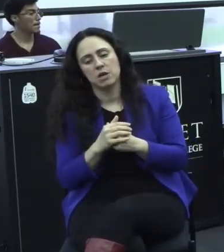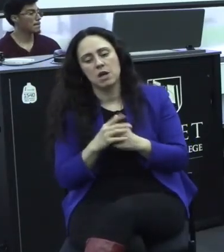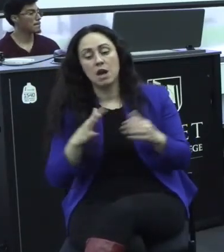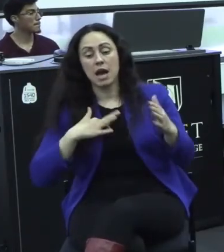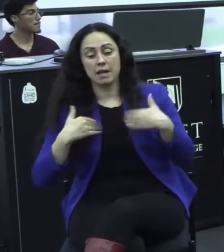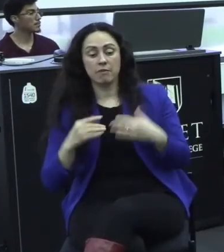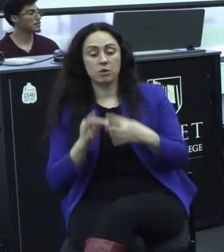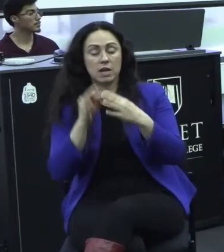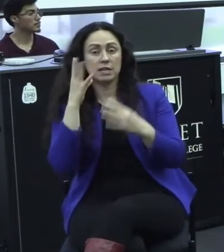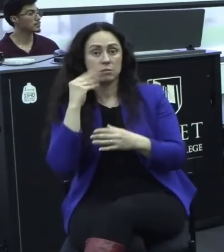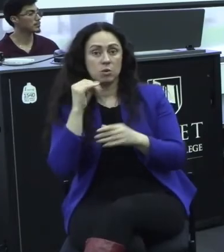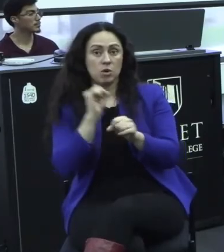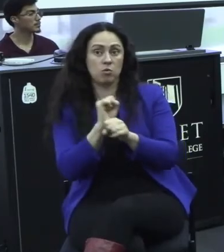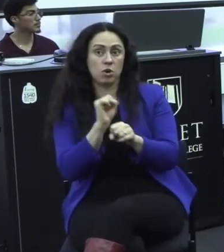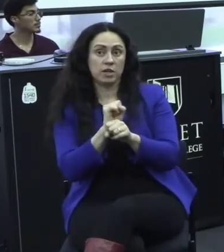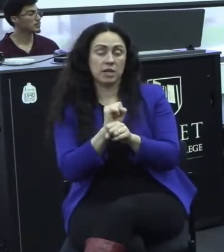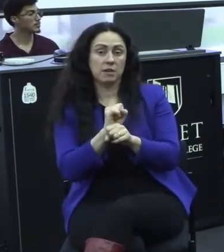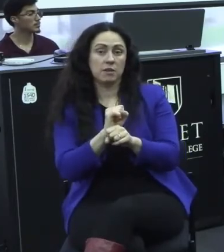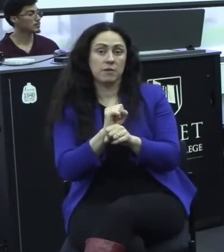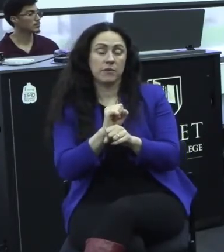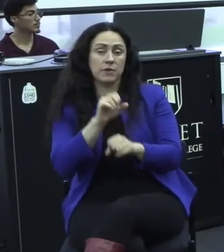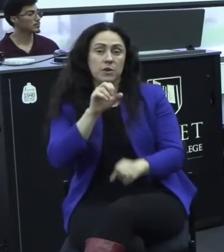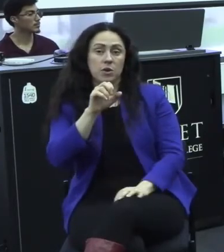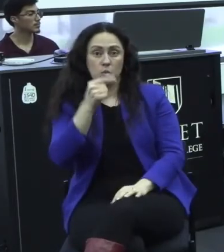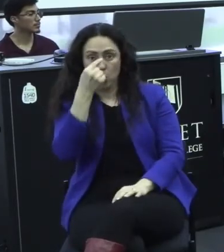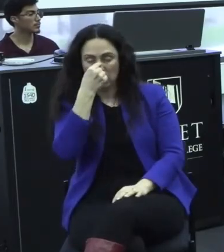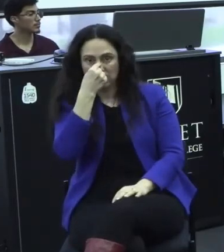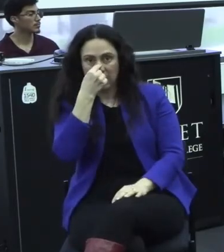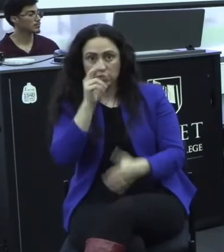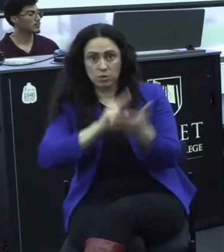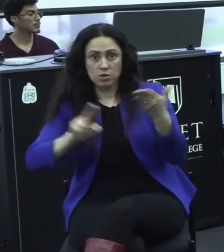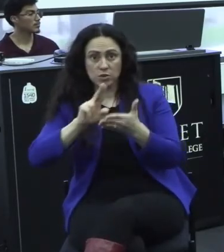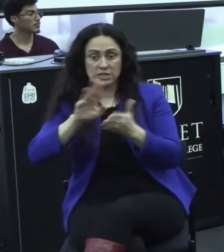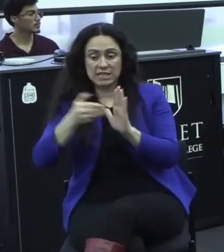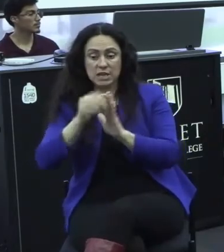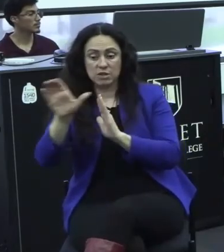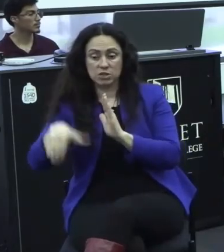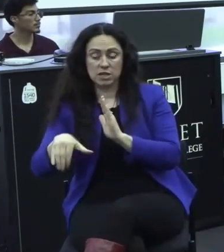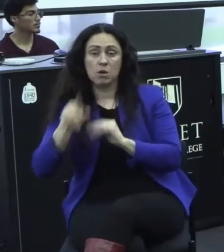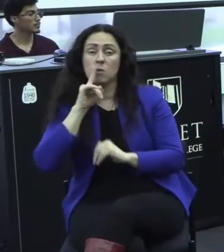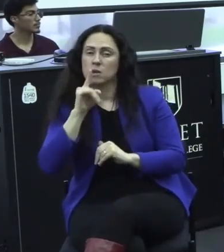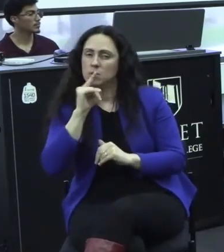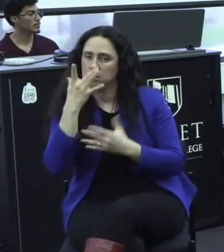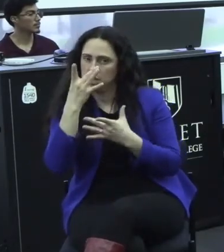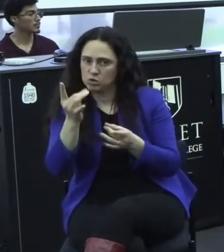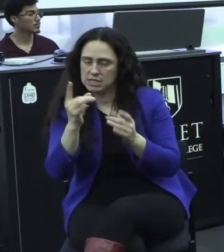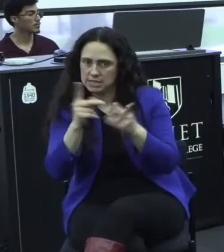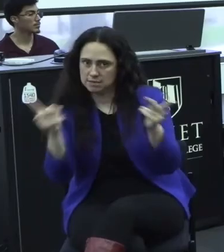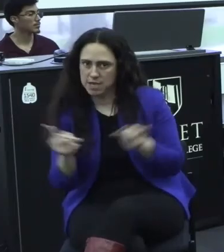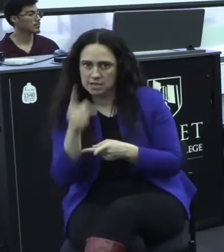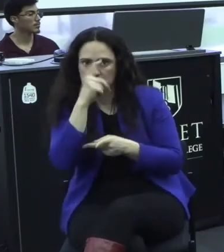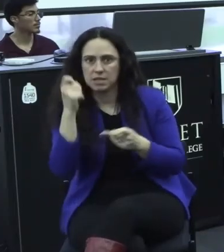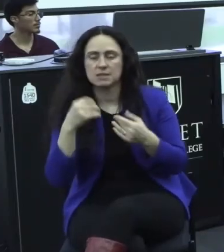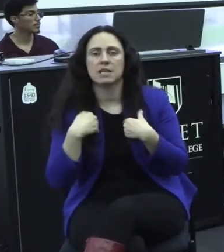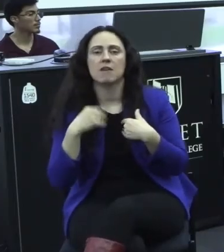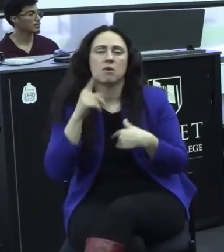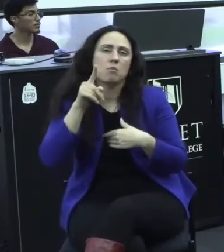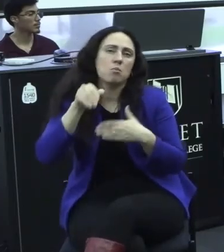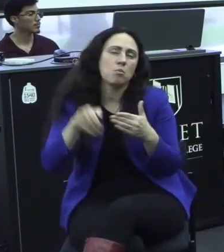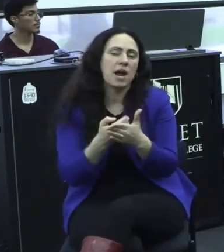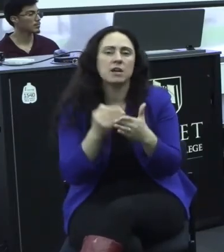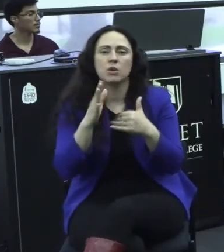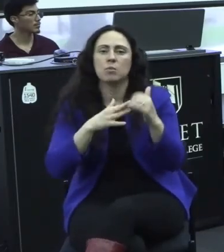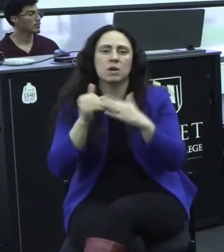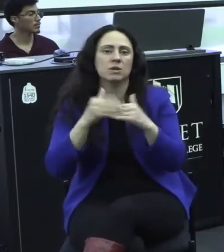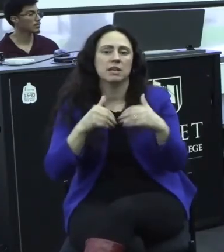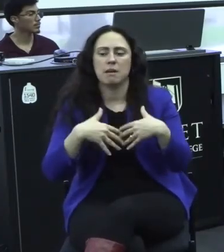unique experience of working at Roosevelt University downtown, and it's a really, really interesting space because they have a brand new building that was built